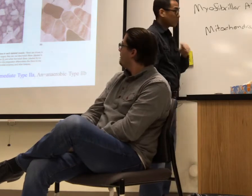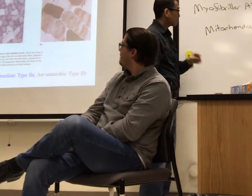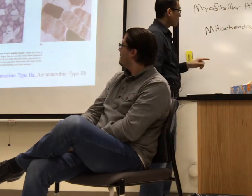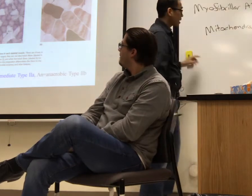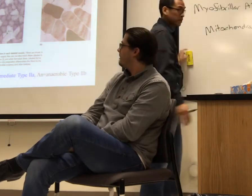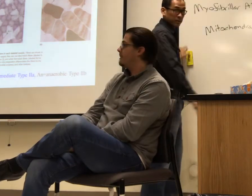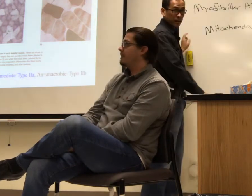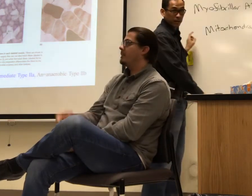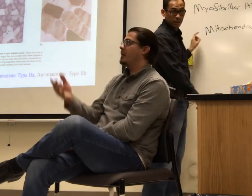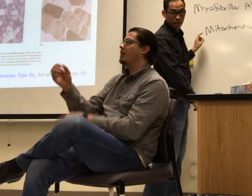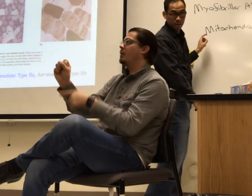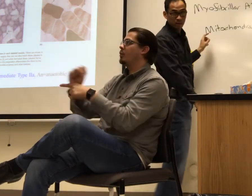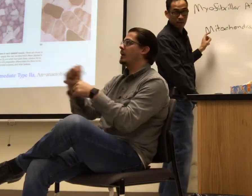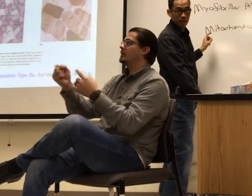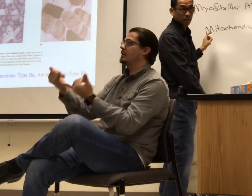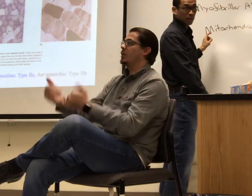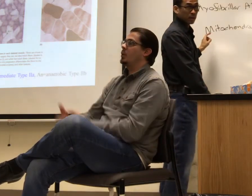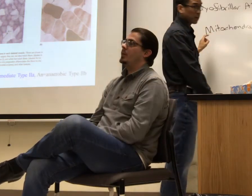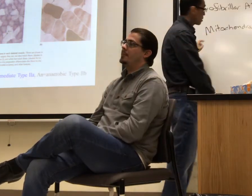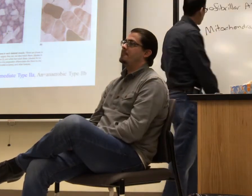Okay, let's put it to practice then.